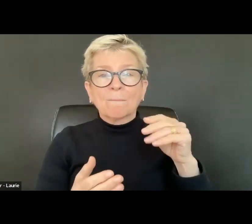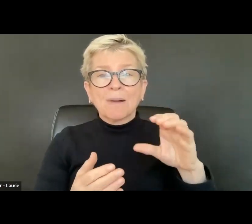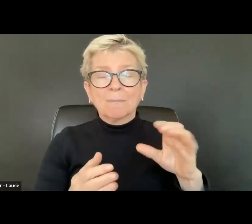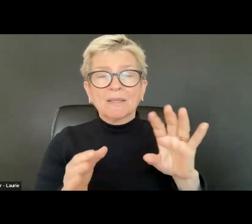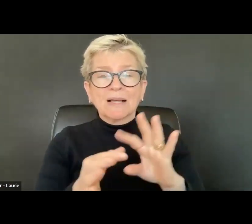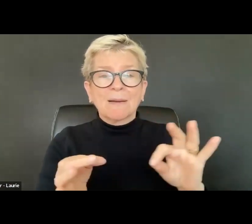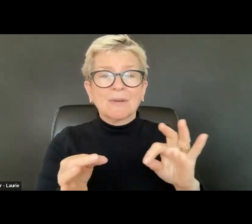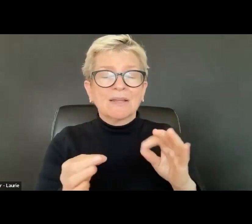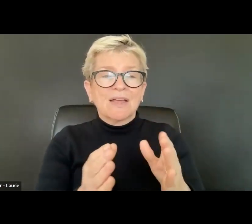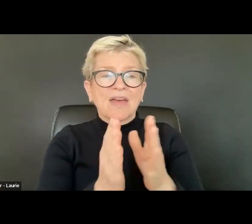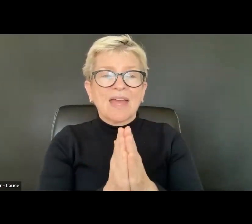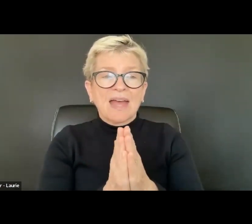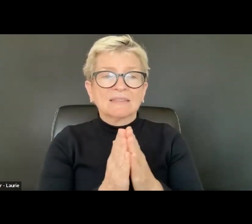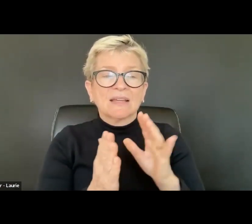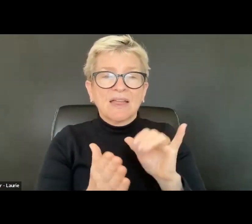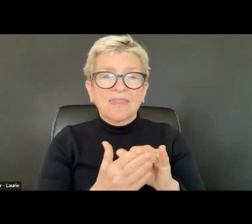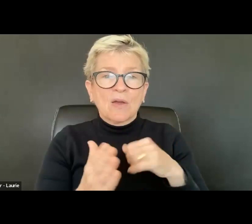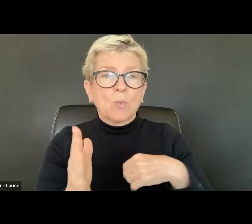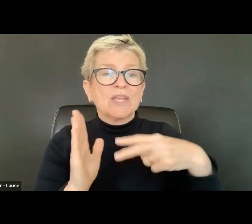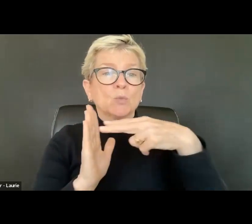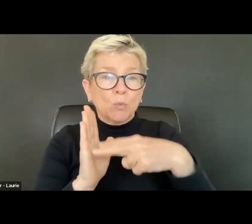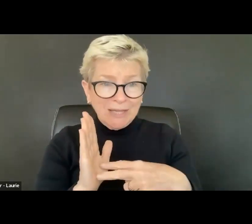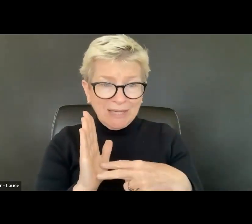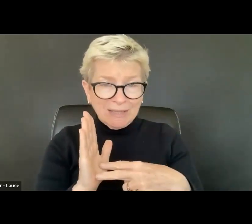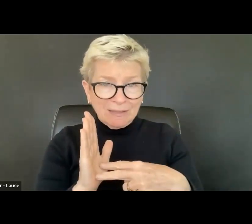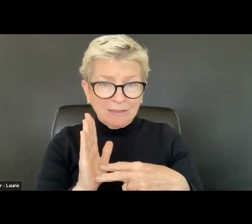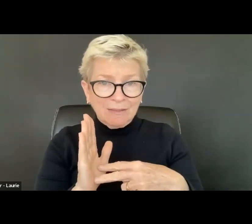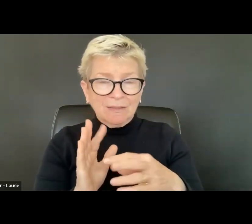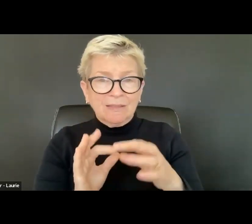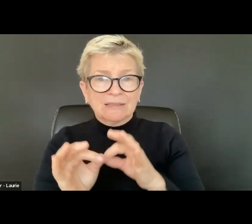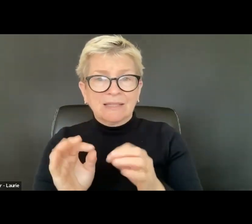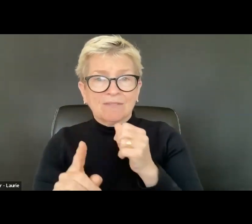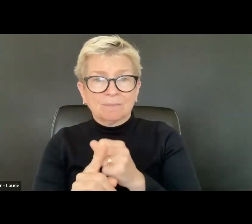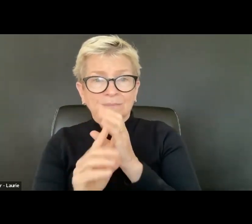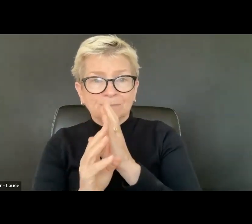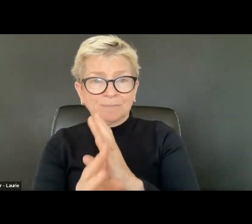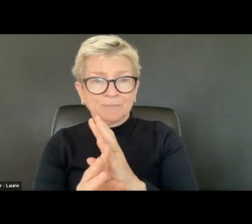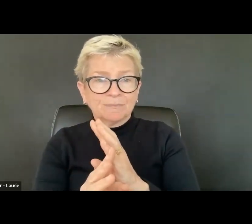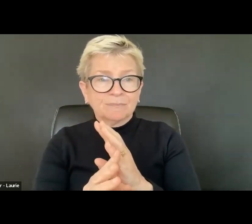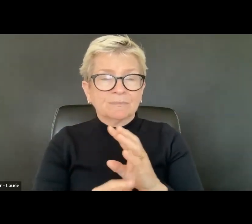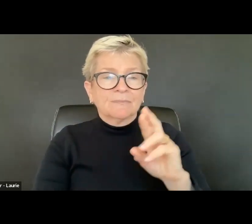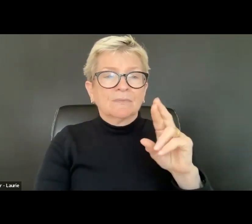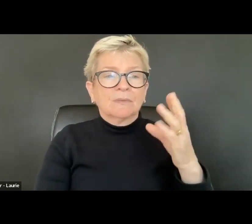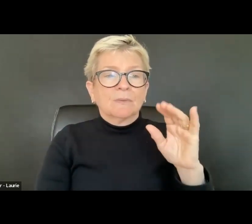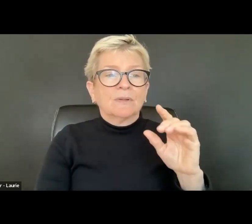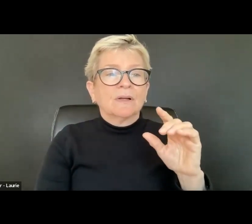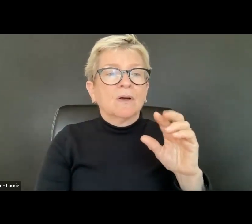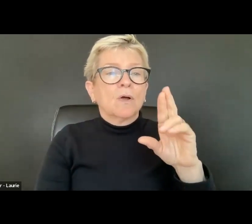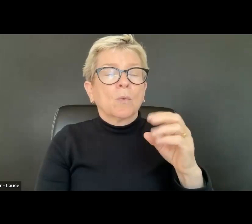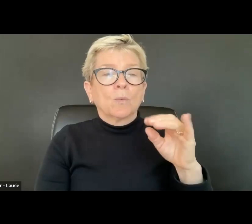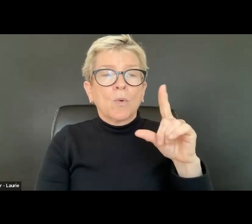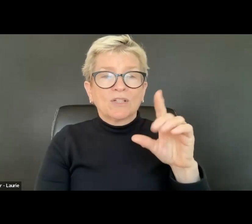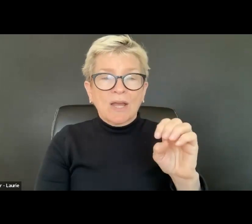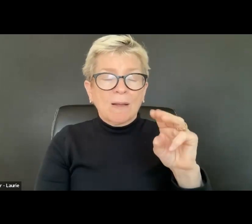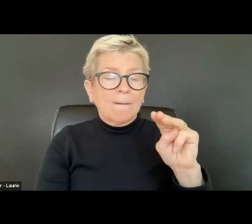asked actually that that we read it for them. So this is from Rochelle